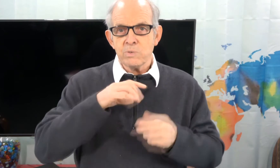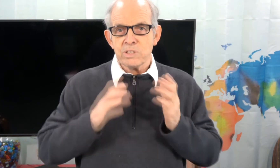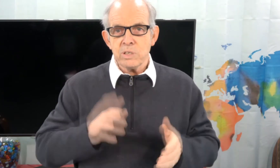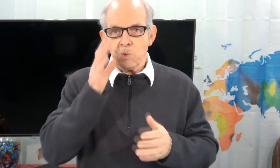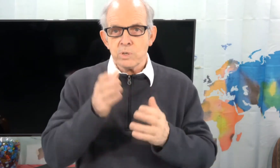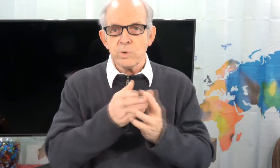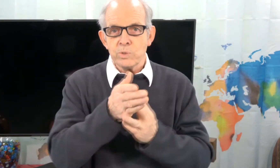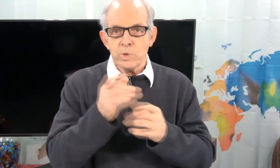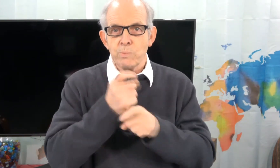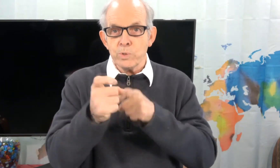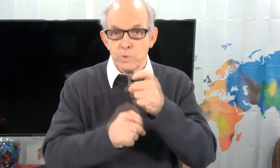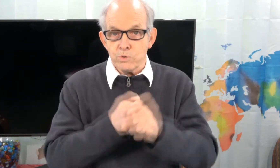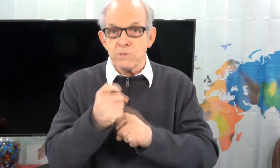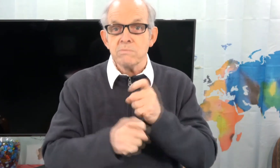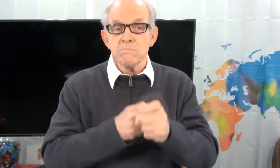Christian will go through persuasion.